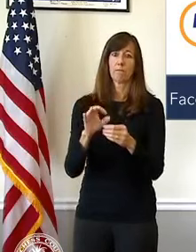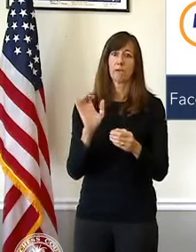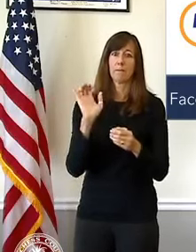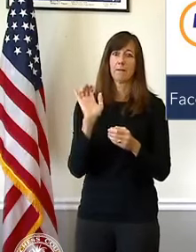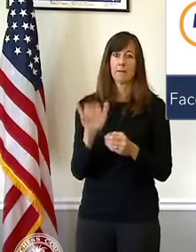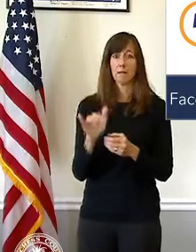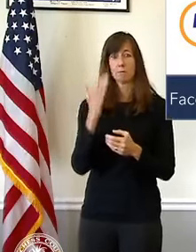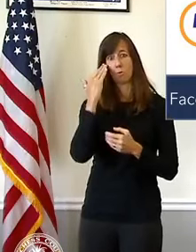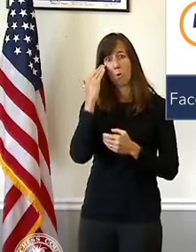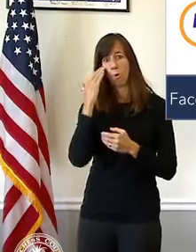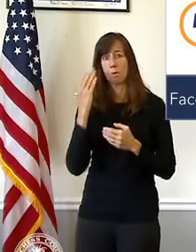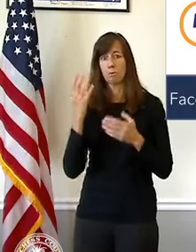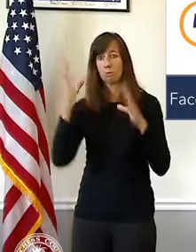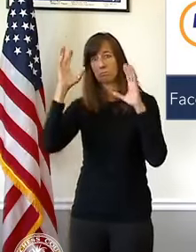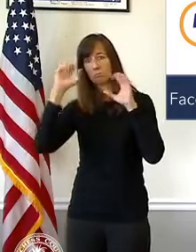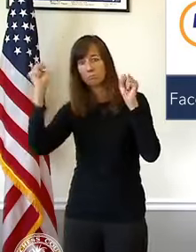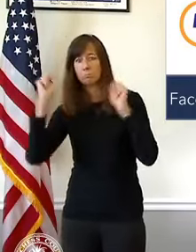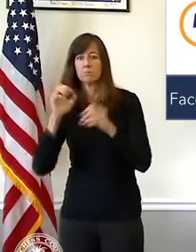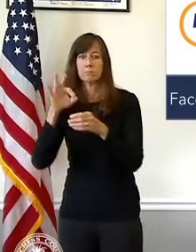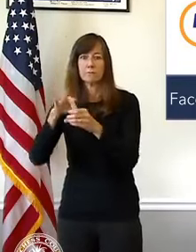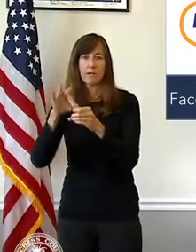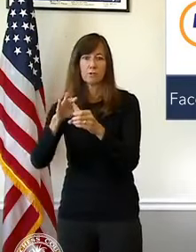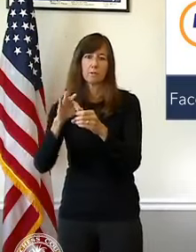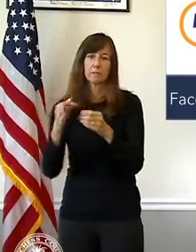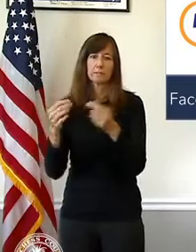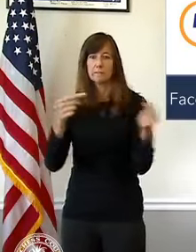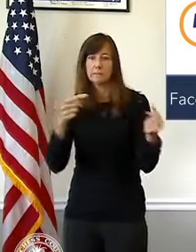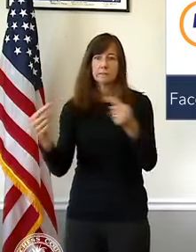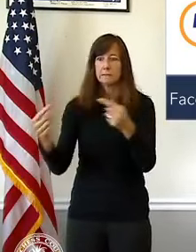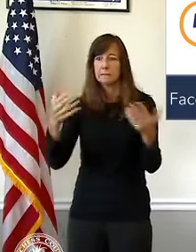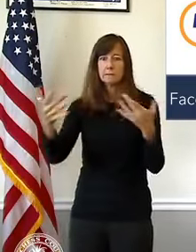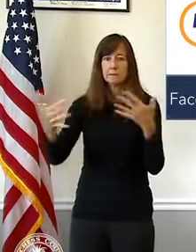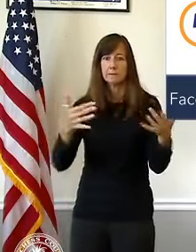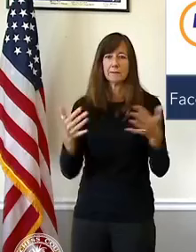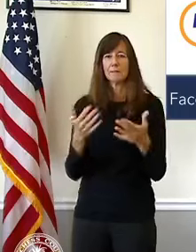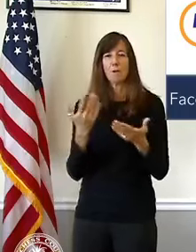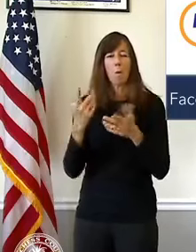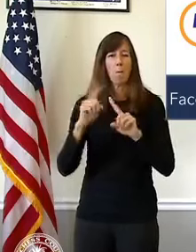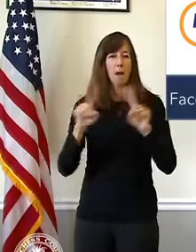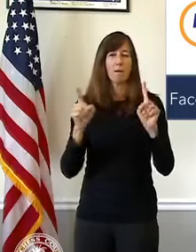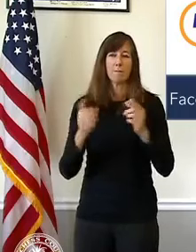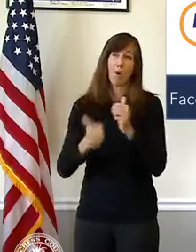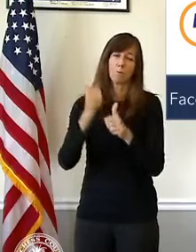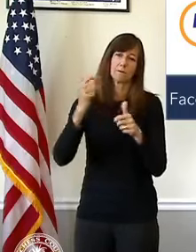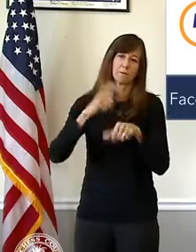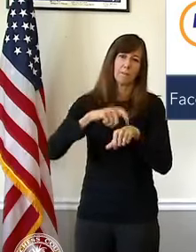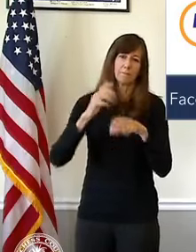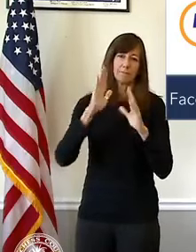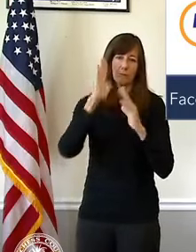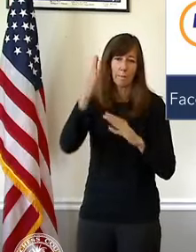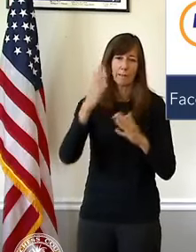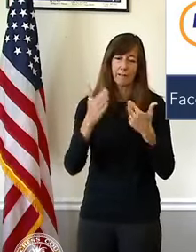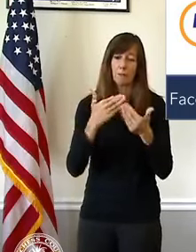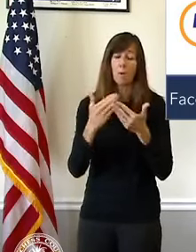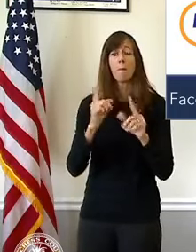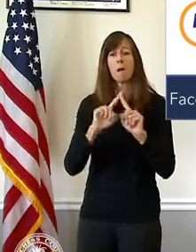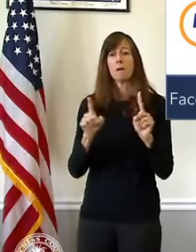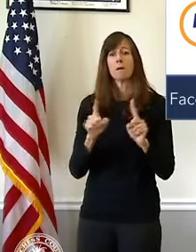but please do participate. And your right to vote is being protected, and the integrity of that vote